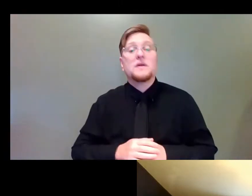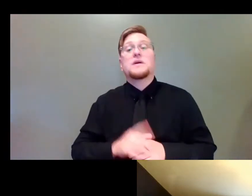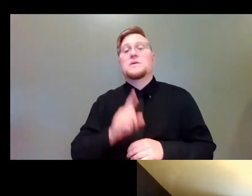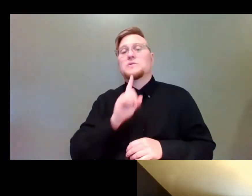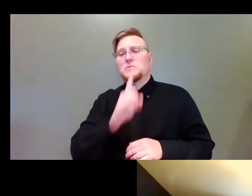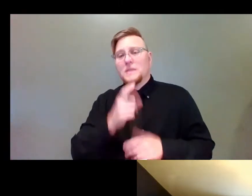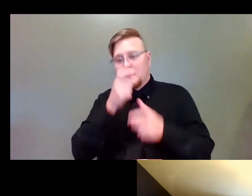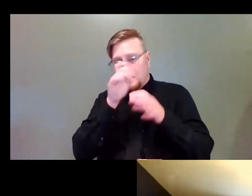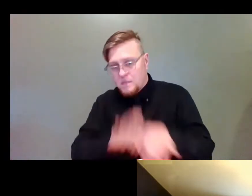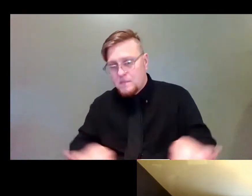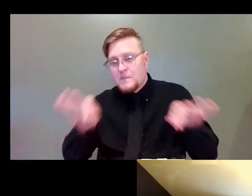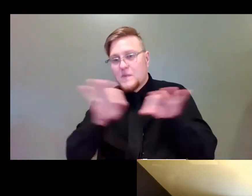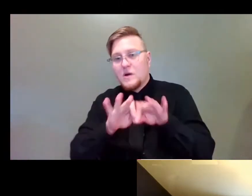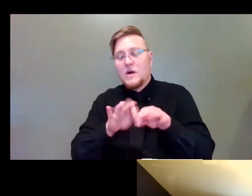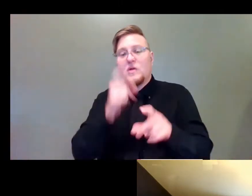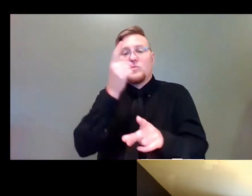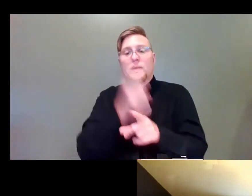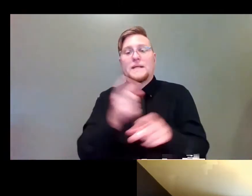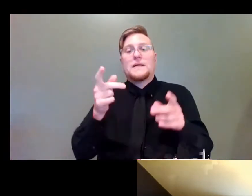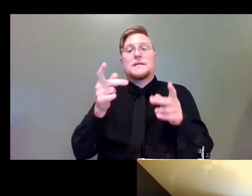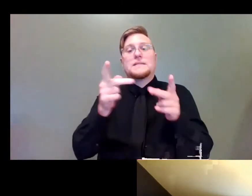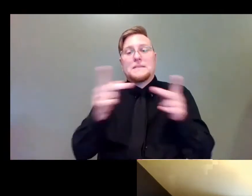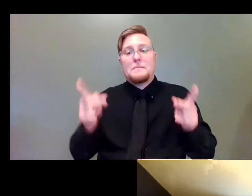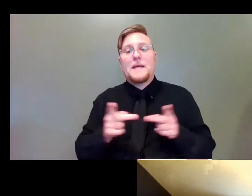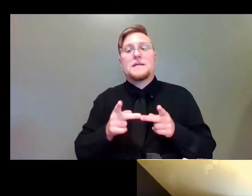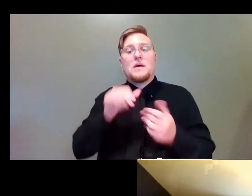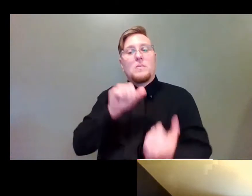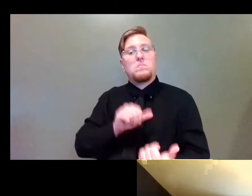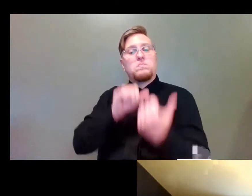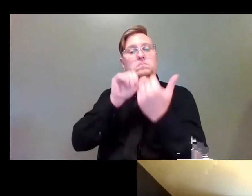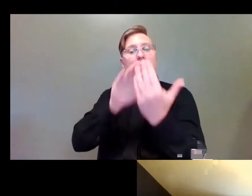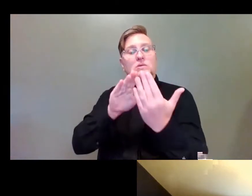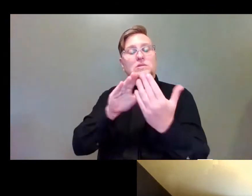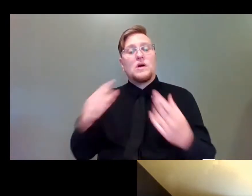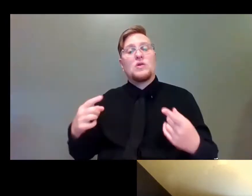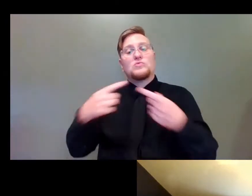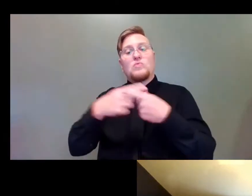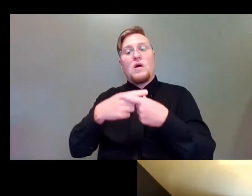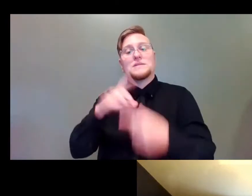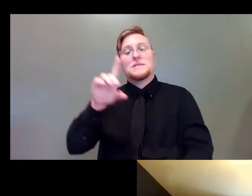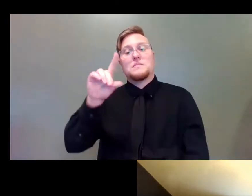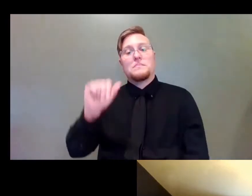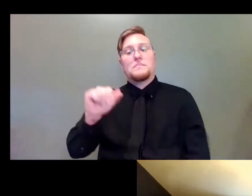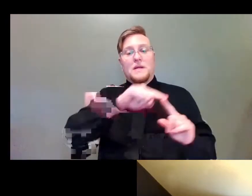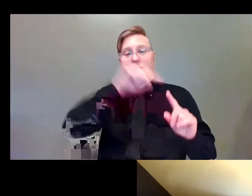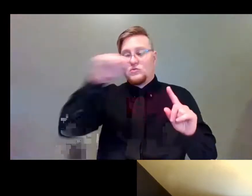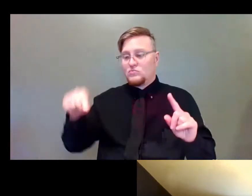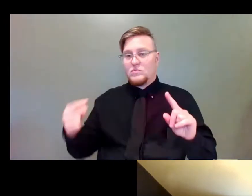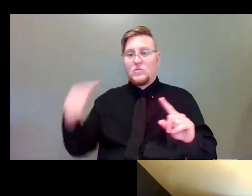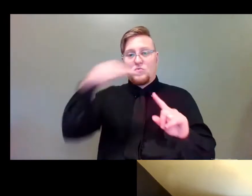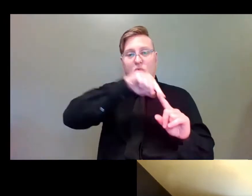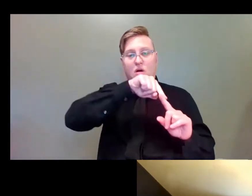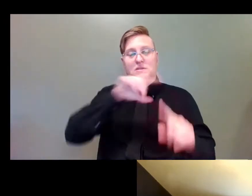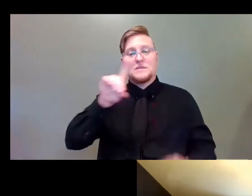that we use a rights-based approach, that we are cross-disability. We've also had a WILD program,